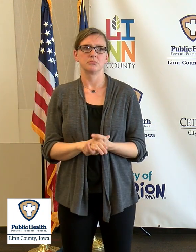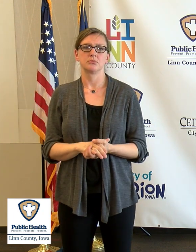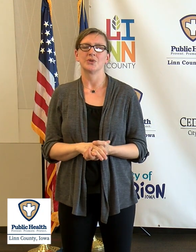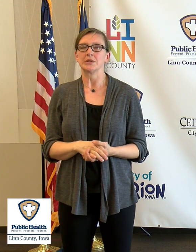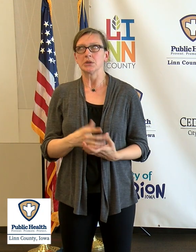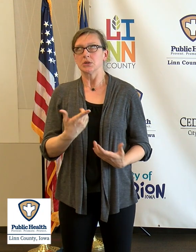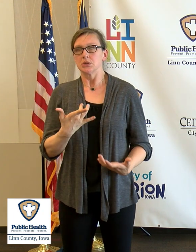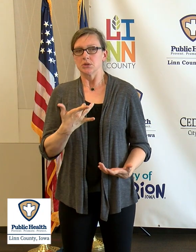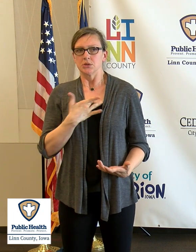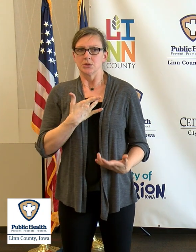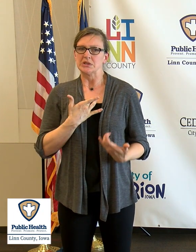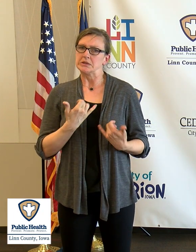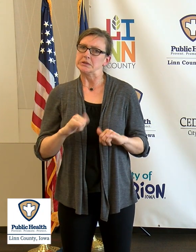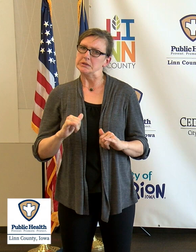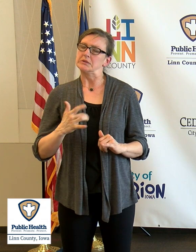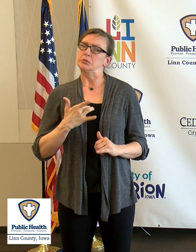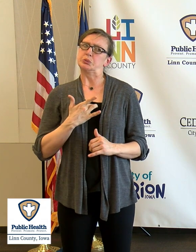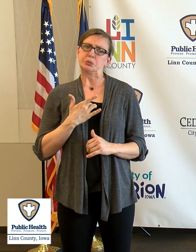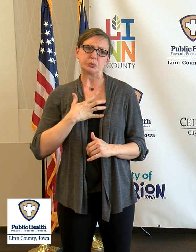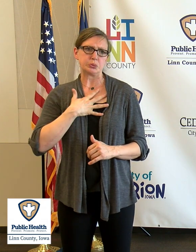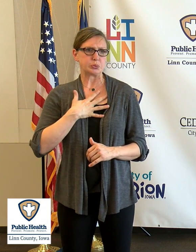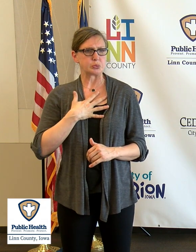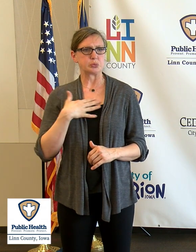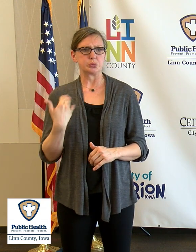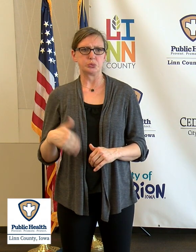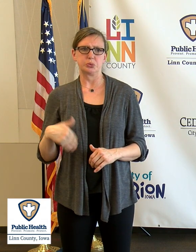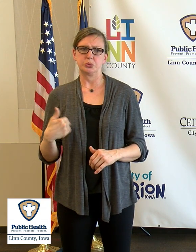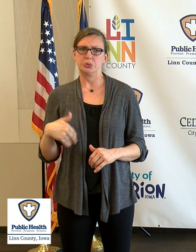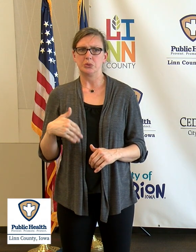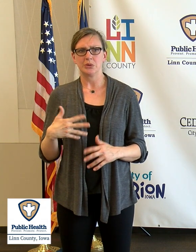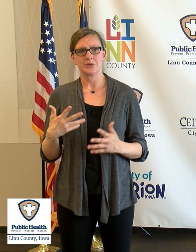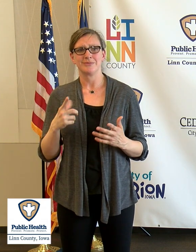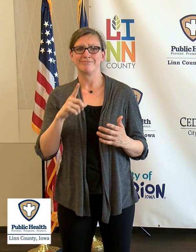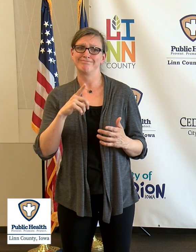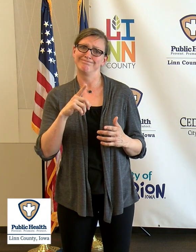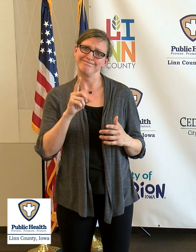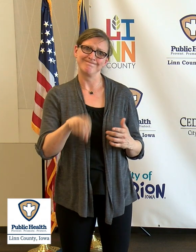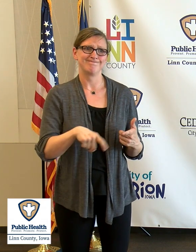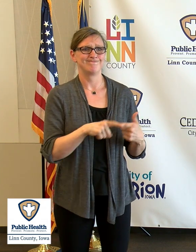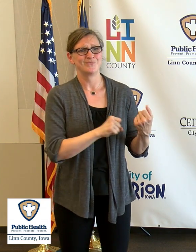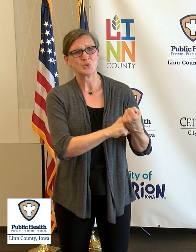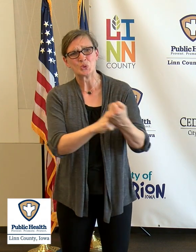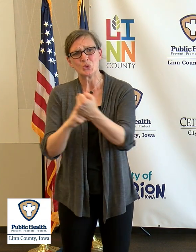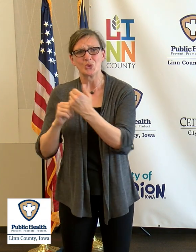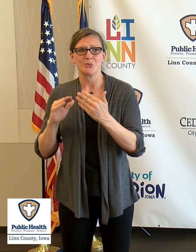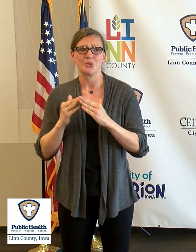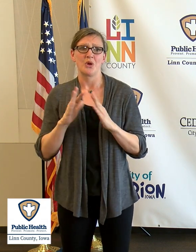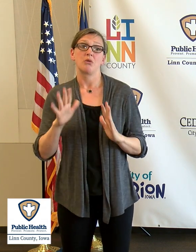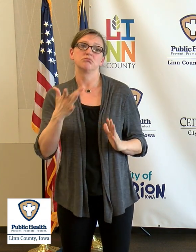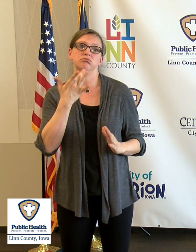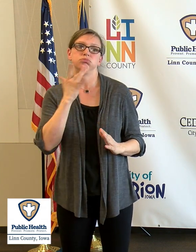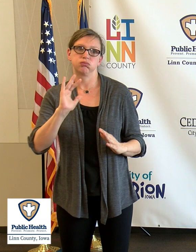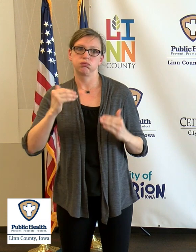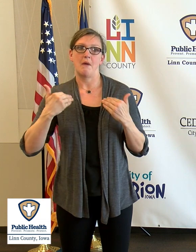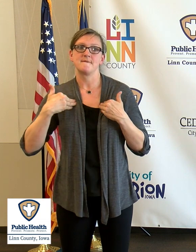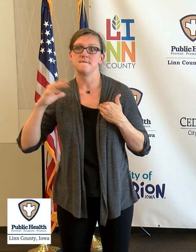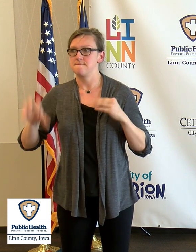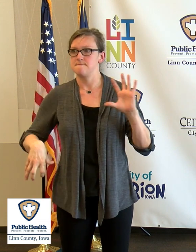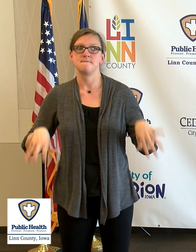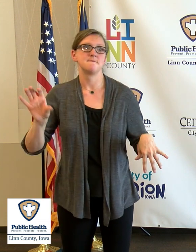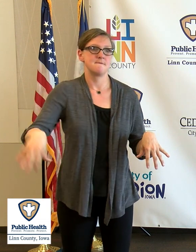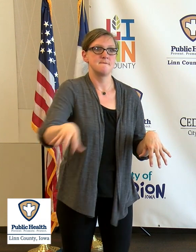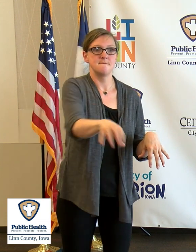any community. And we are very fortunate within Linn County to have multiple long-term care facilities to step up to the